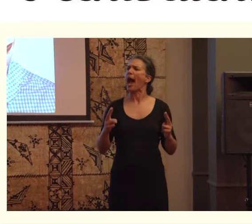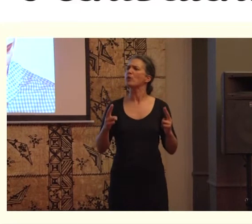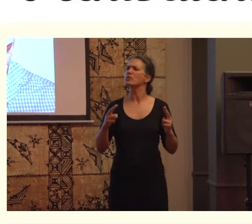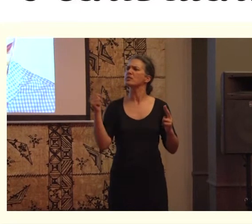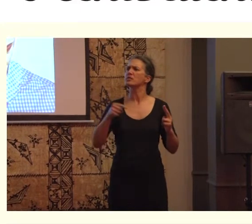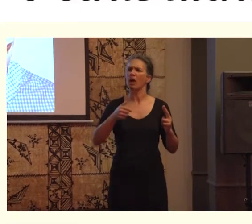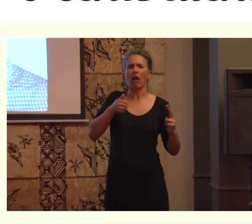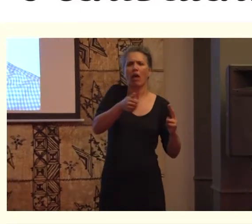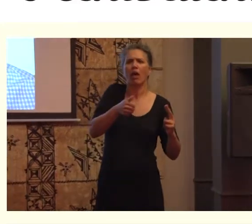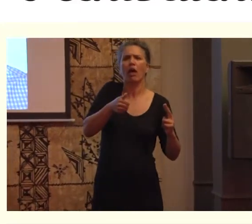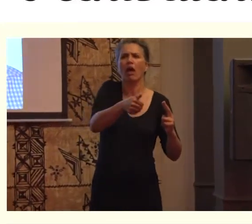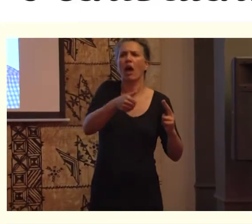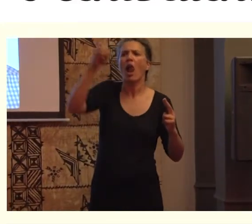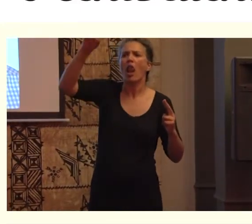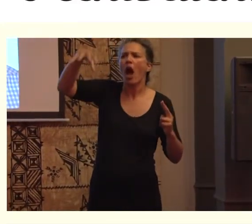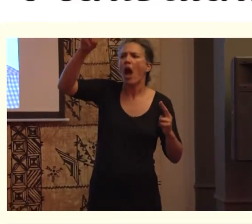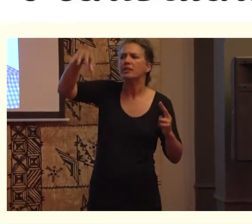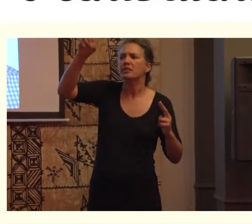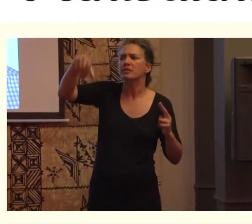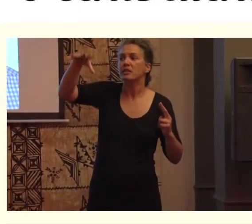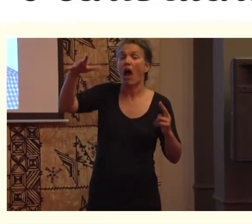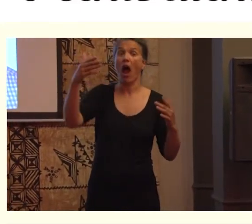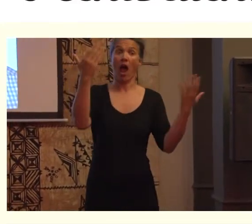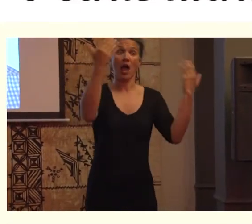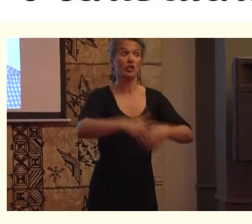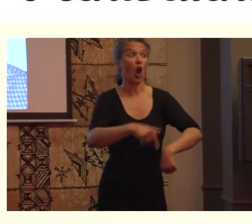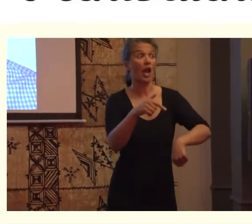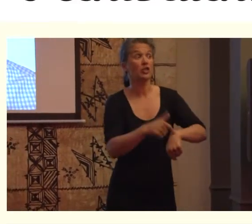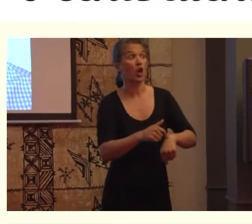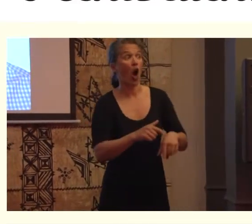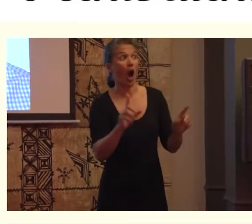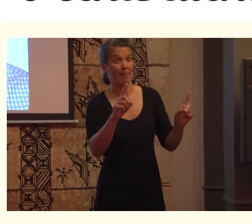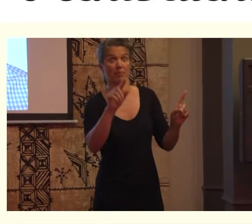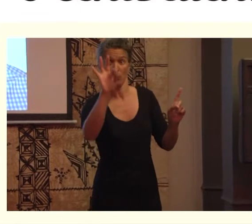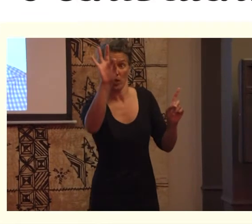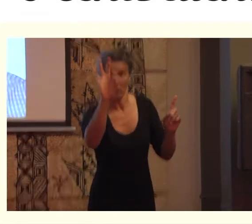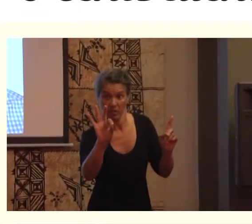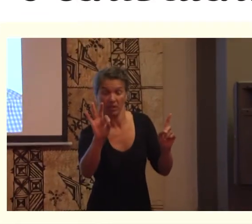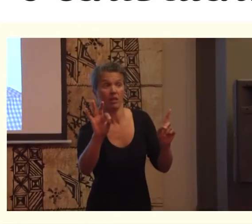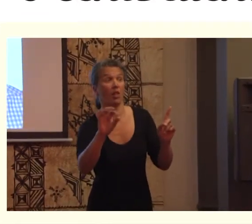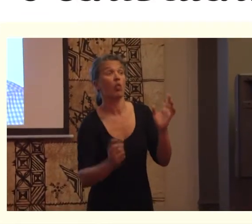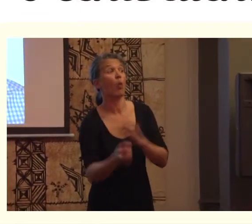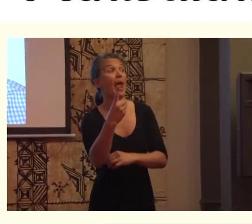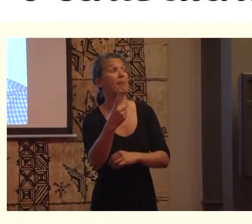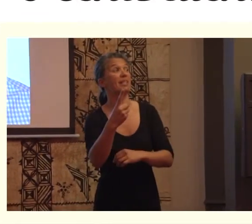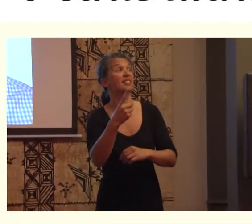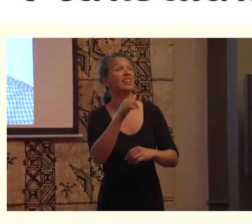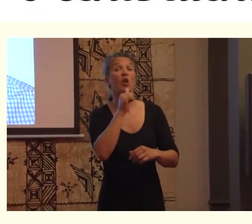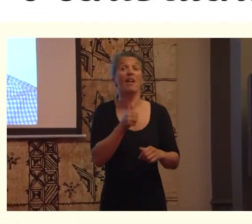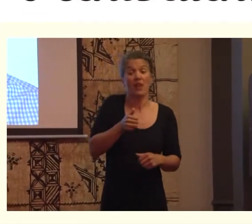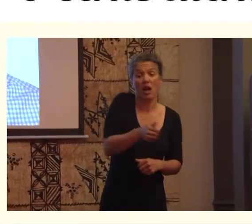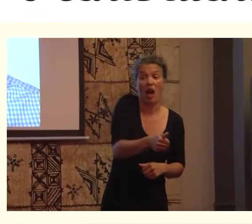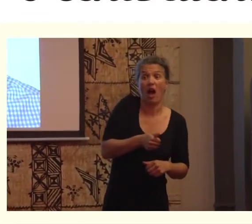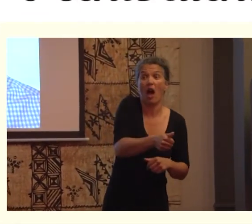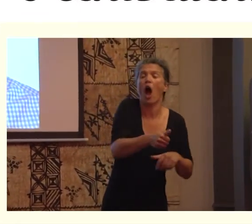light system. It doesn't work on a ding-dong. So when we turned a switch to say night, the doorbell would actually turn the lights